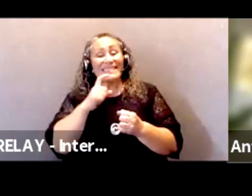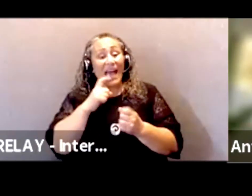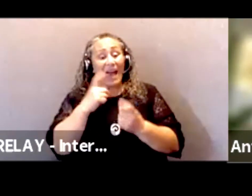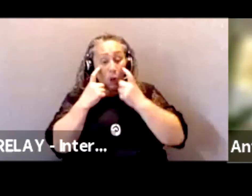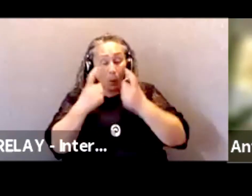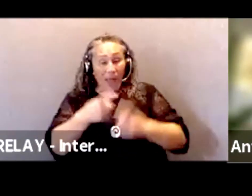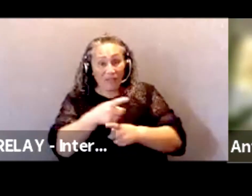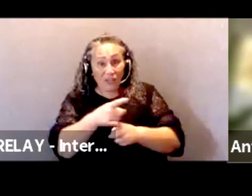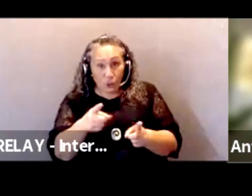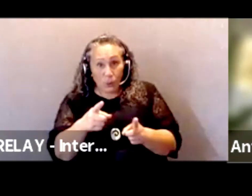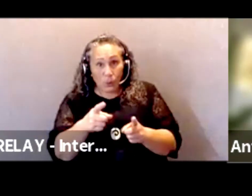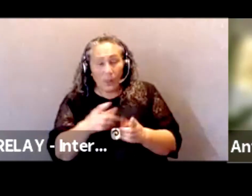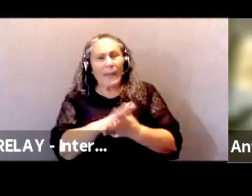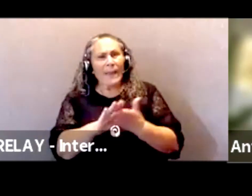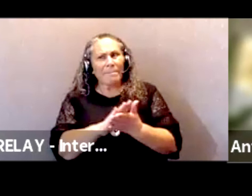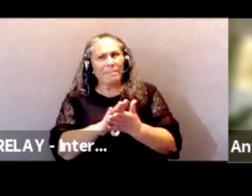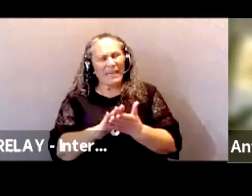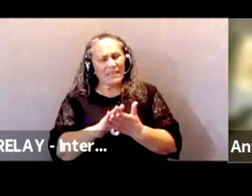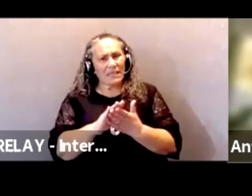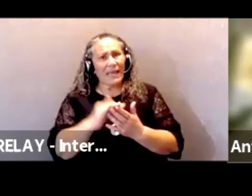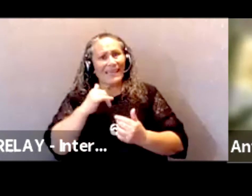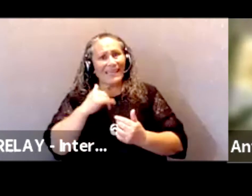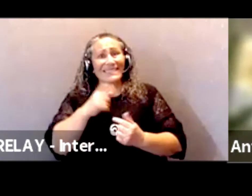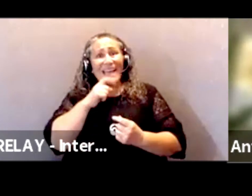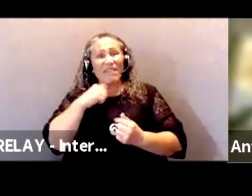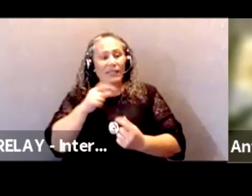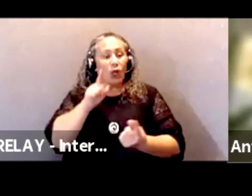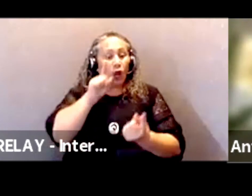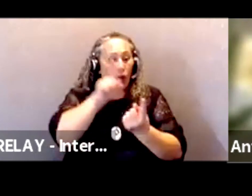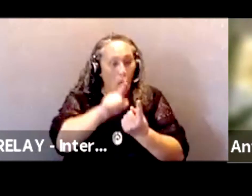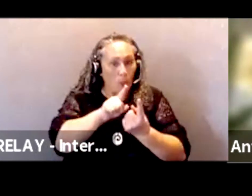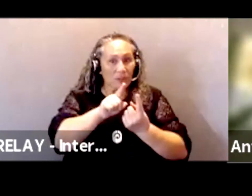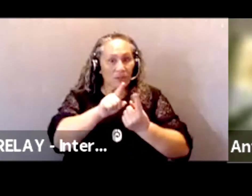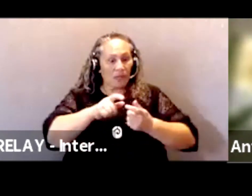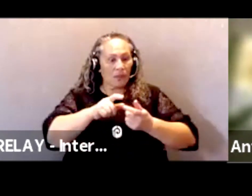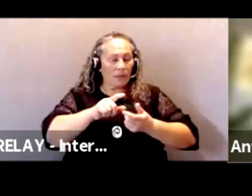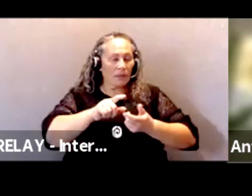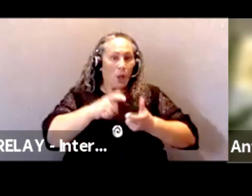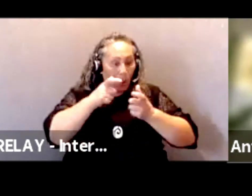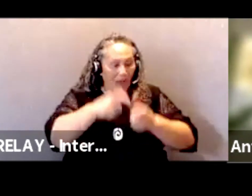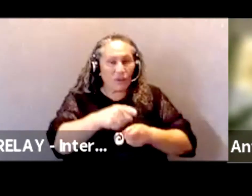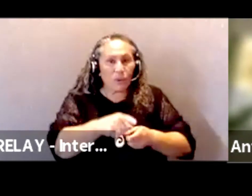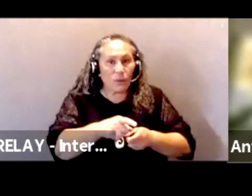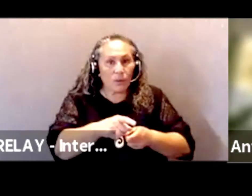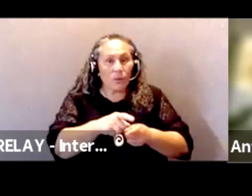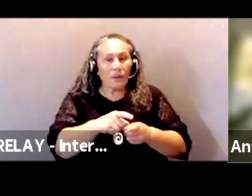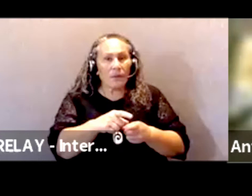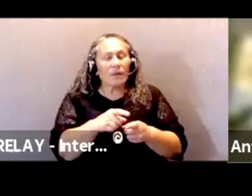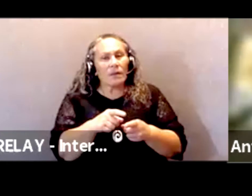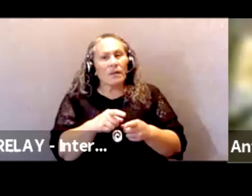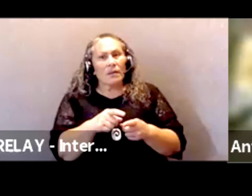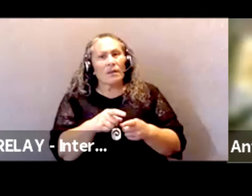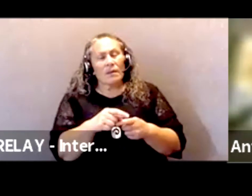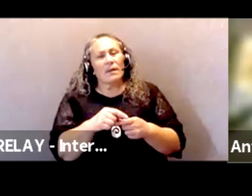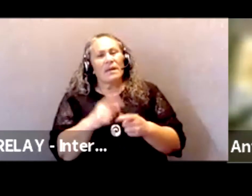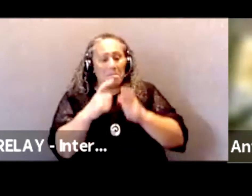of close proximity, and those measures work okay, but they're just not as good as being vaccinated